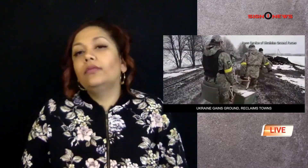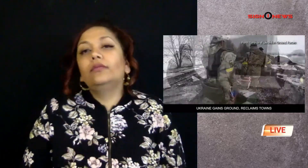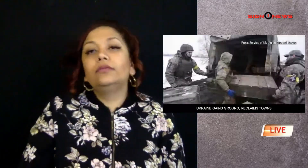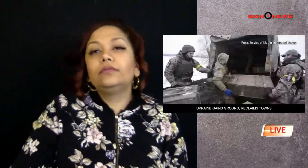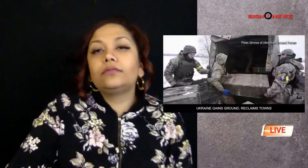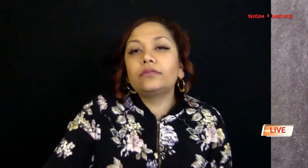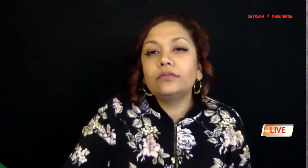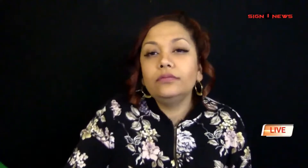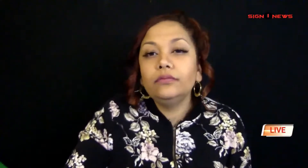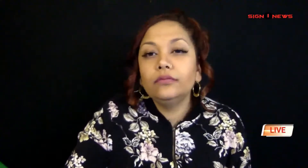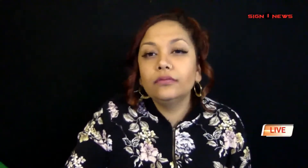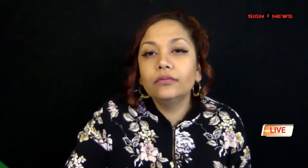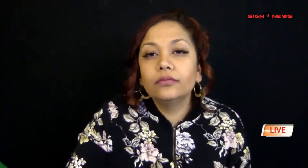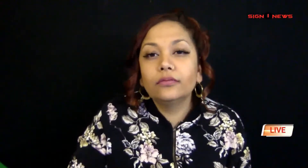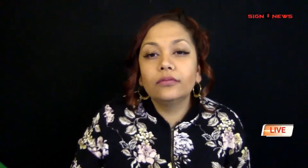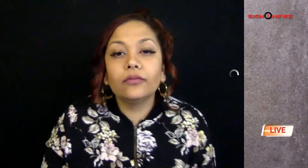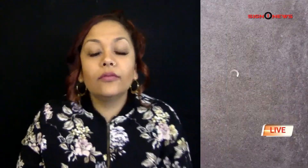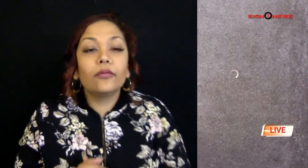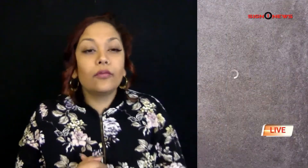That's heartbreaking.